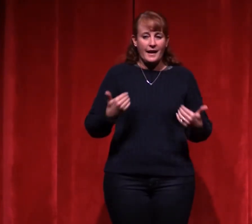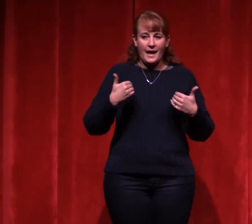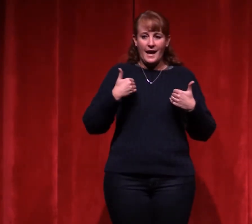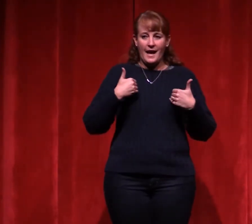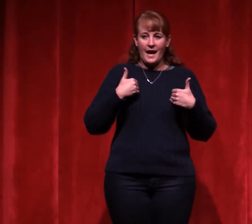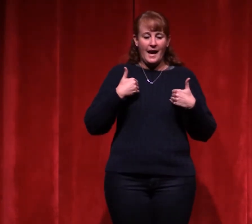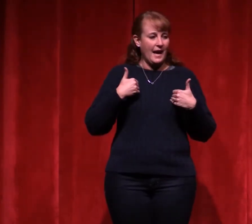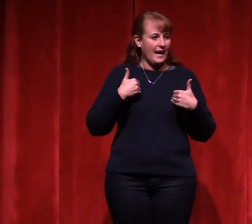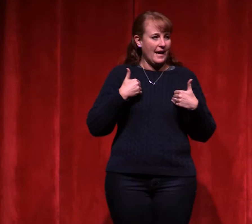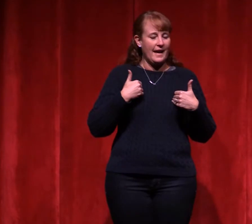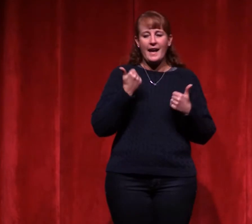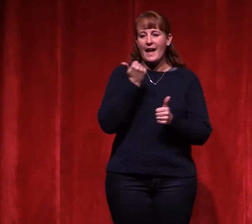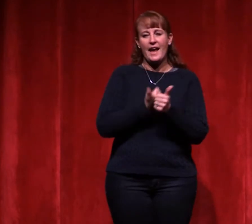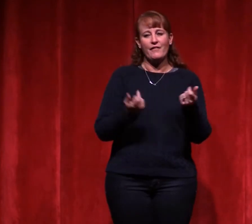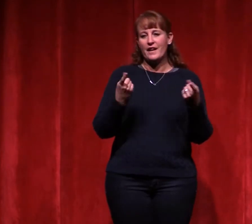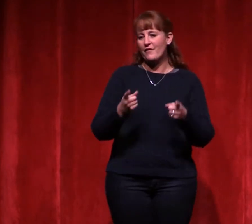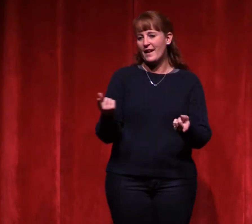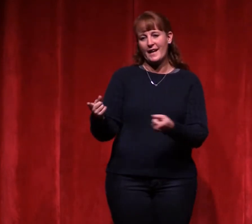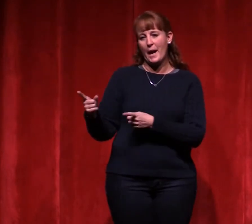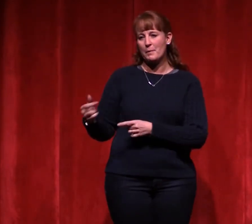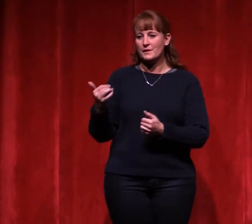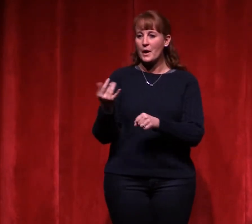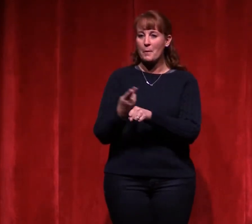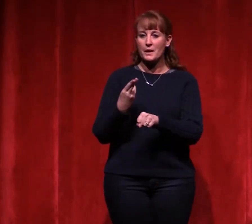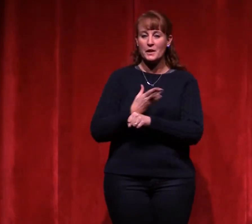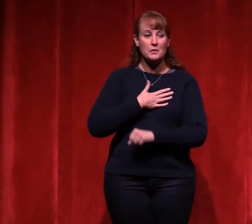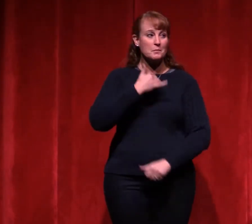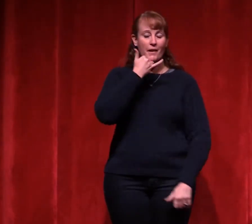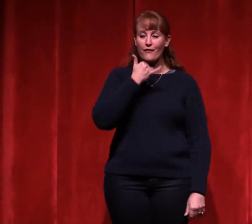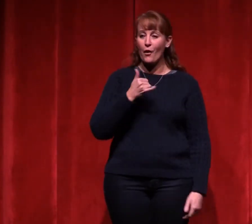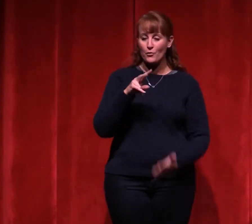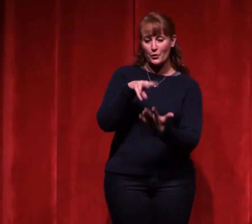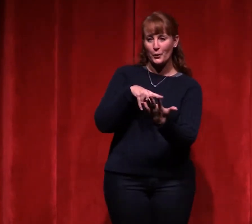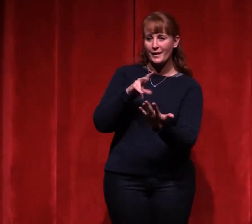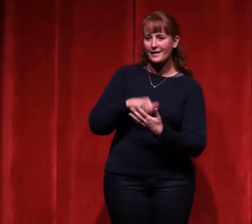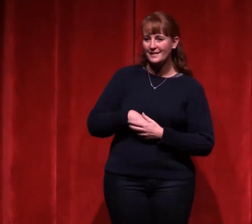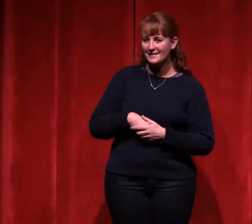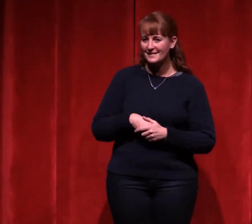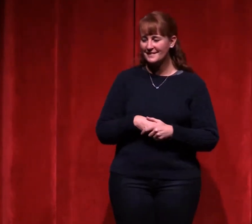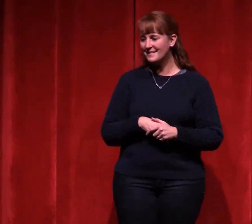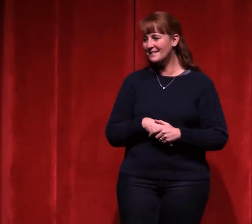Every event it happens. So I'm going to use my phone.